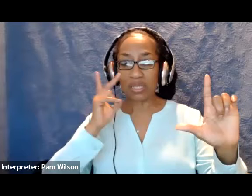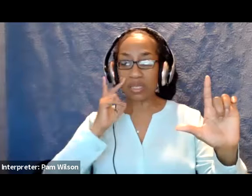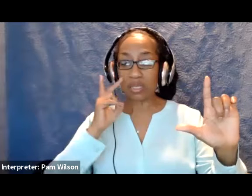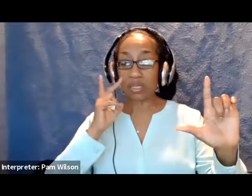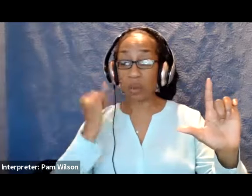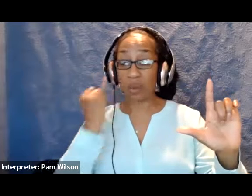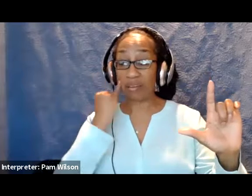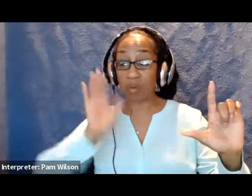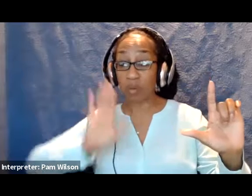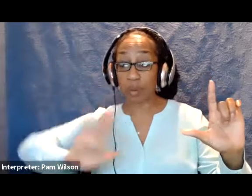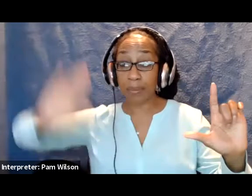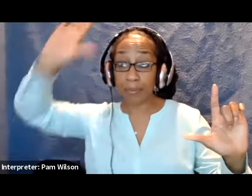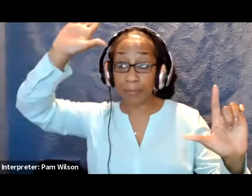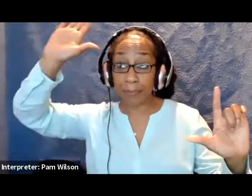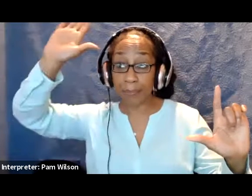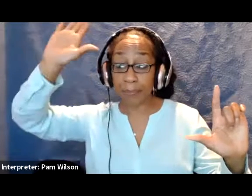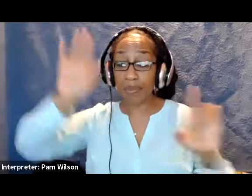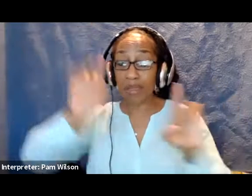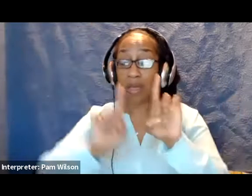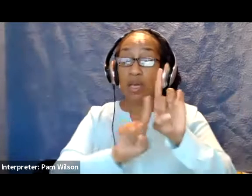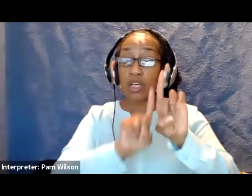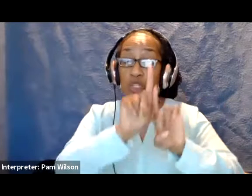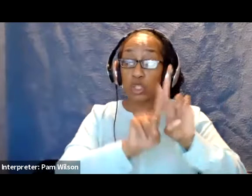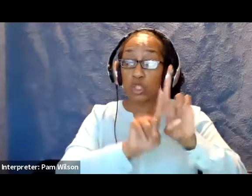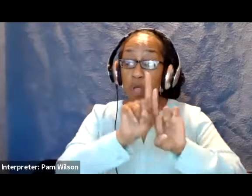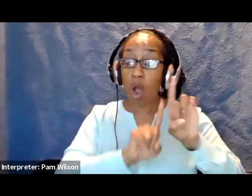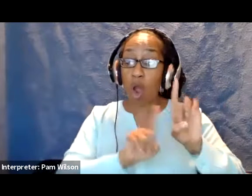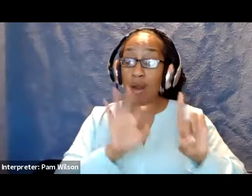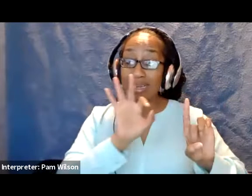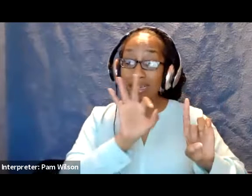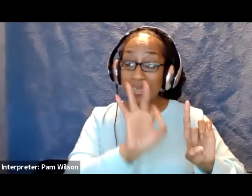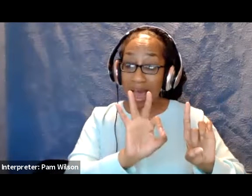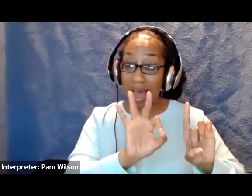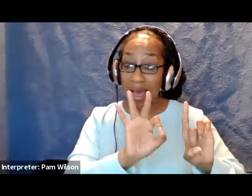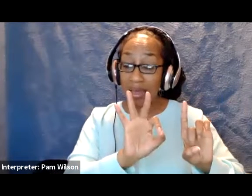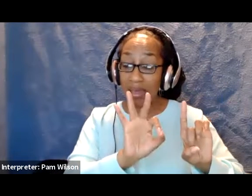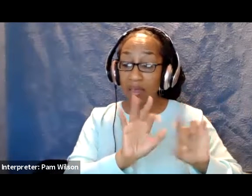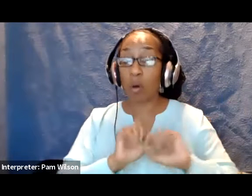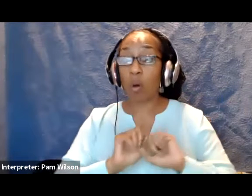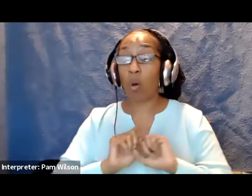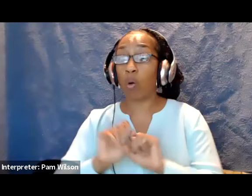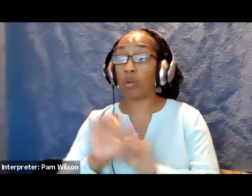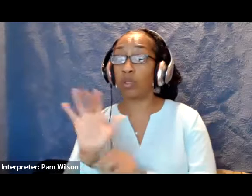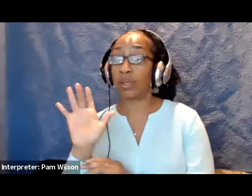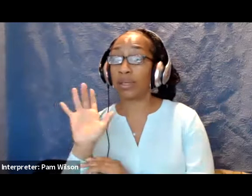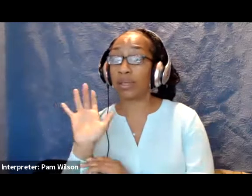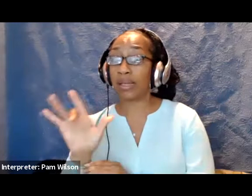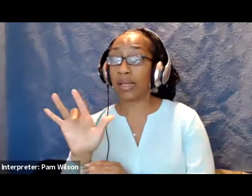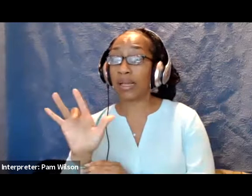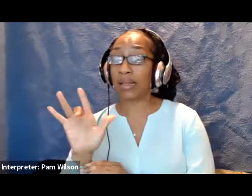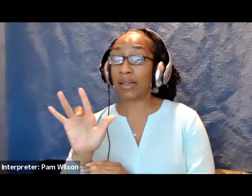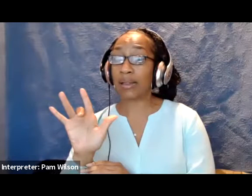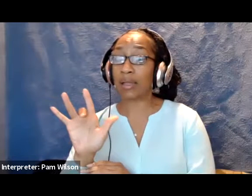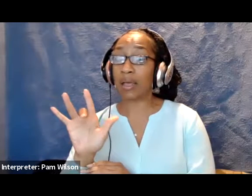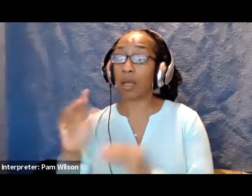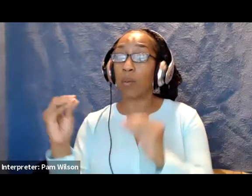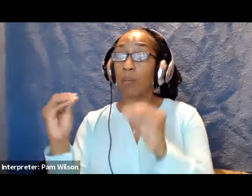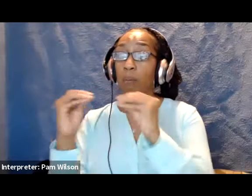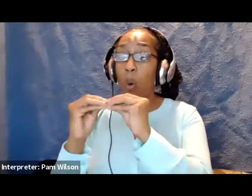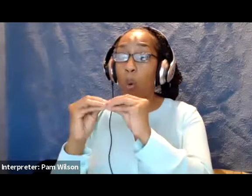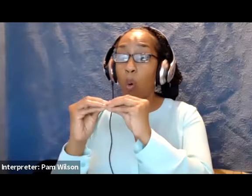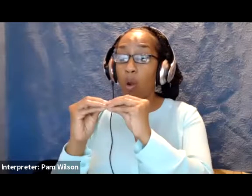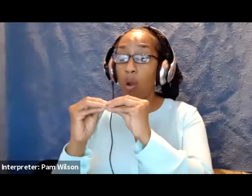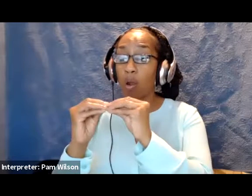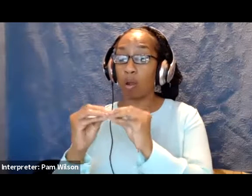your hand, *9, or if you click on More, I hope that you can find that option. If you